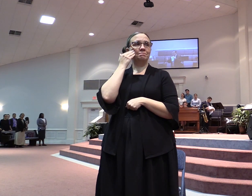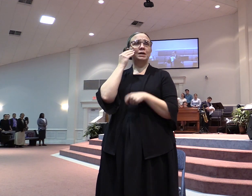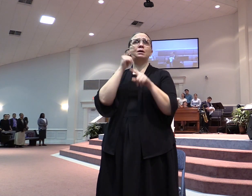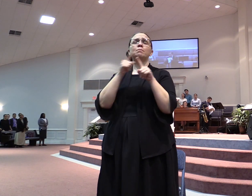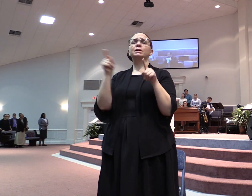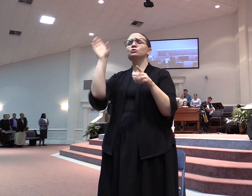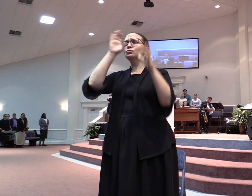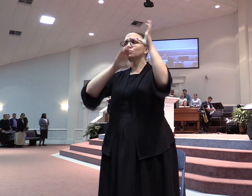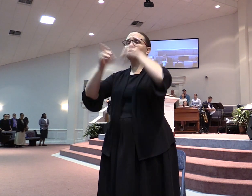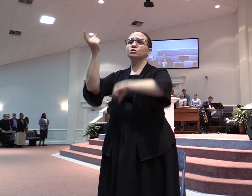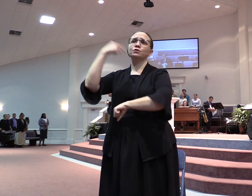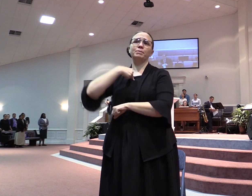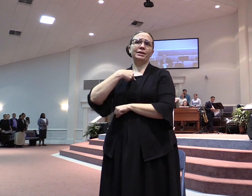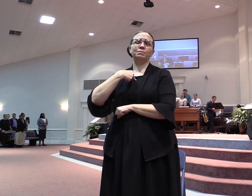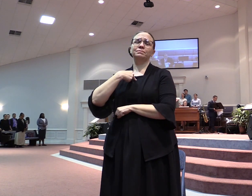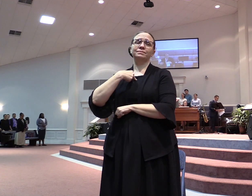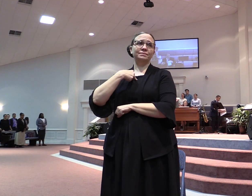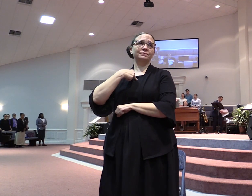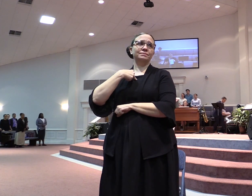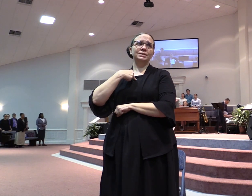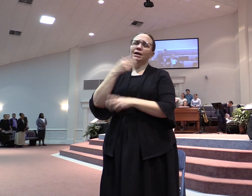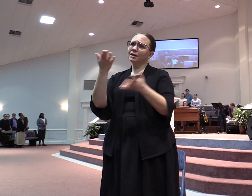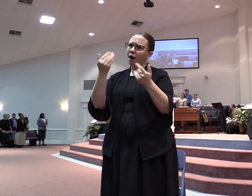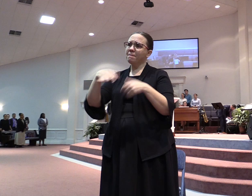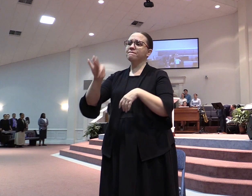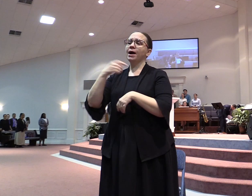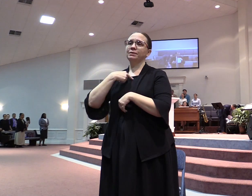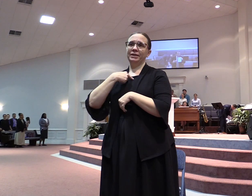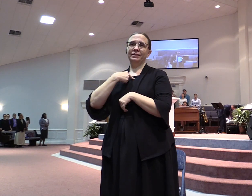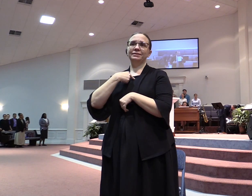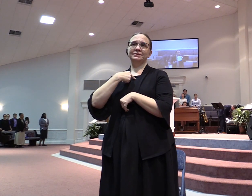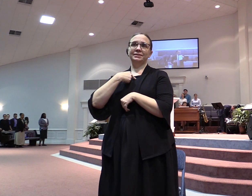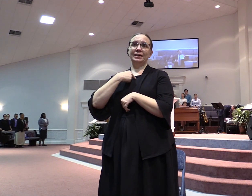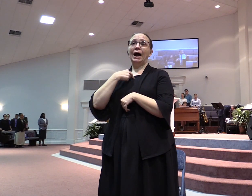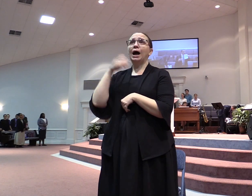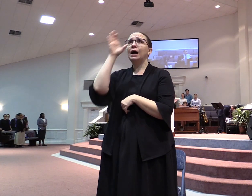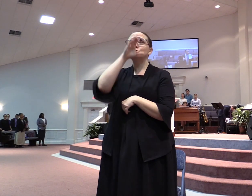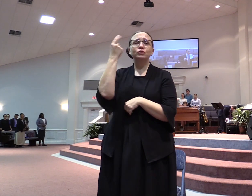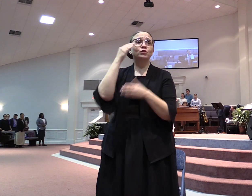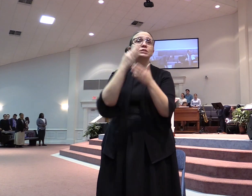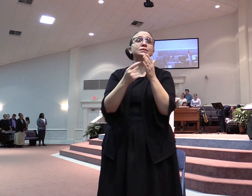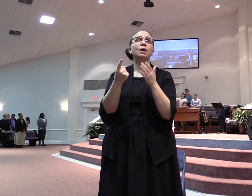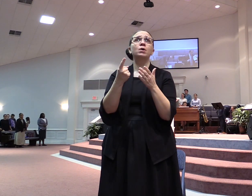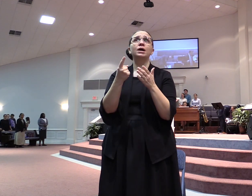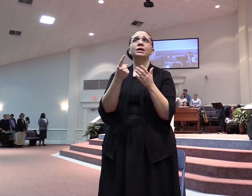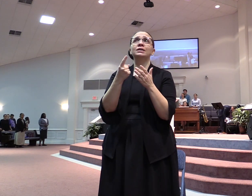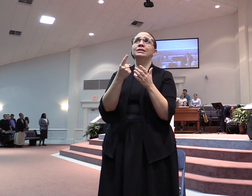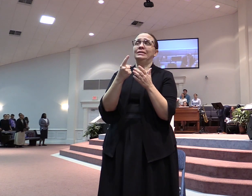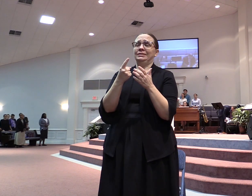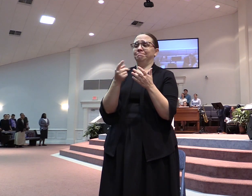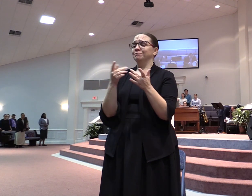but seek for me. Come find me. I'm looking for somebody that will reach